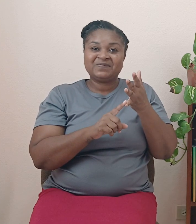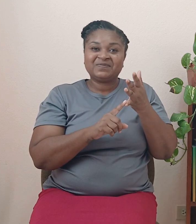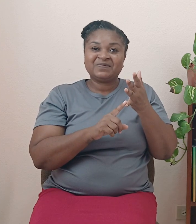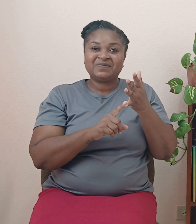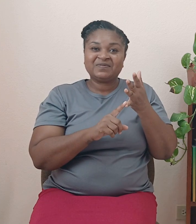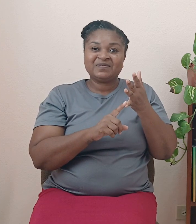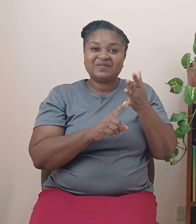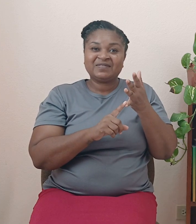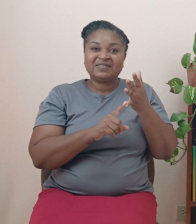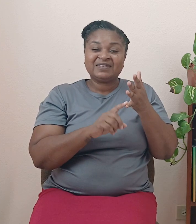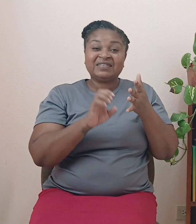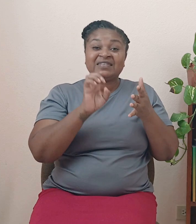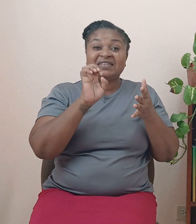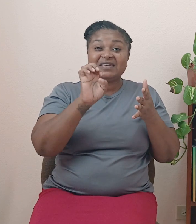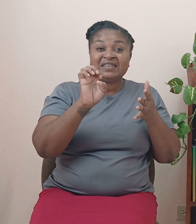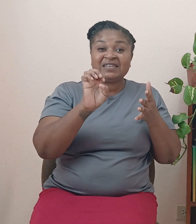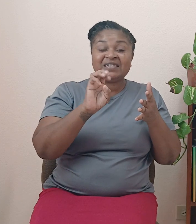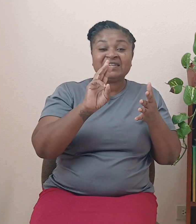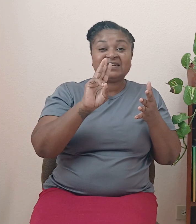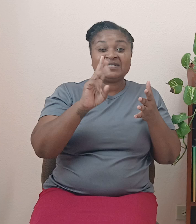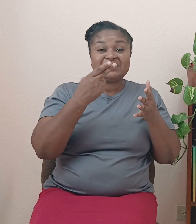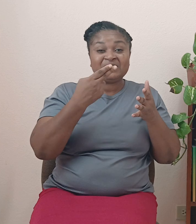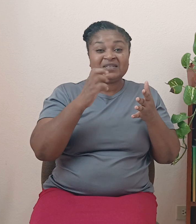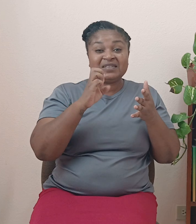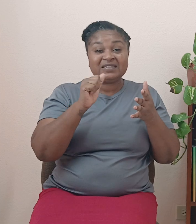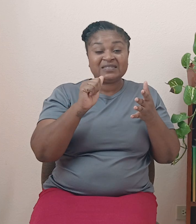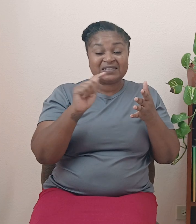E. Wheat and barley only.